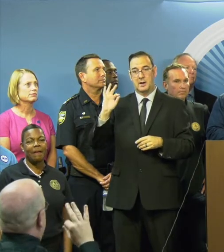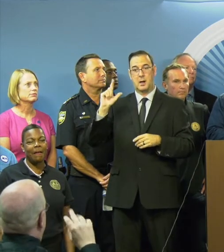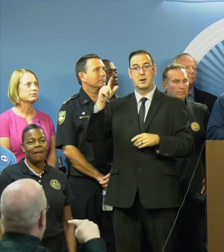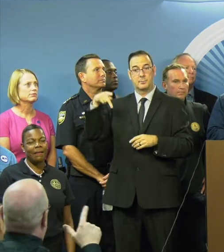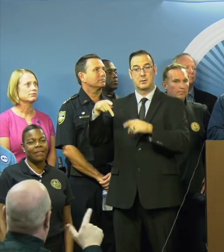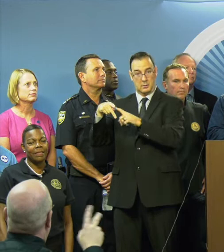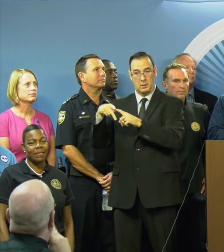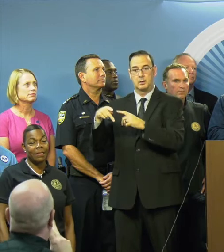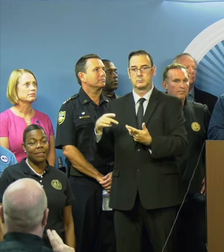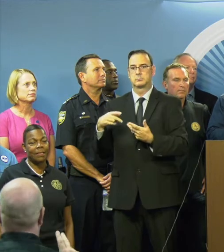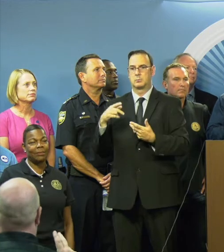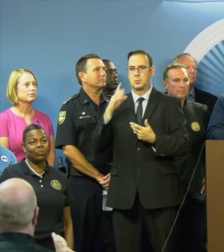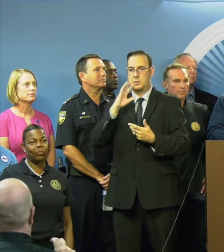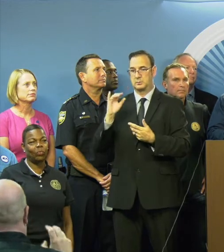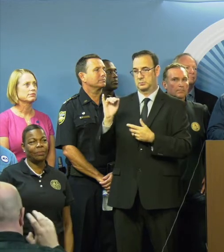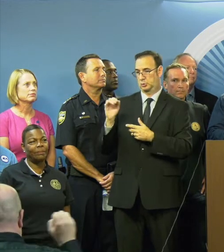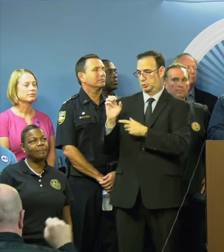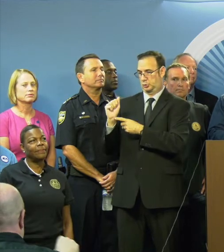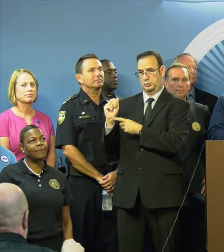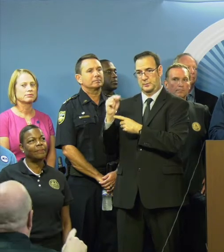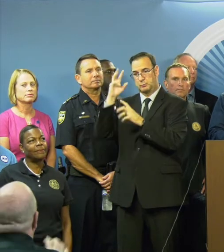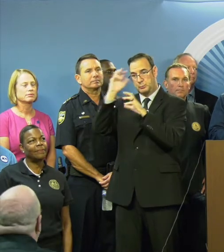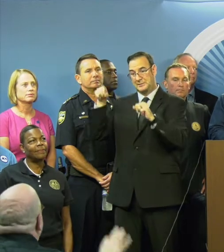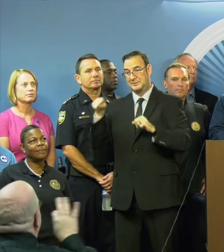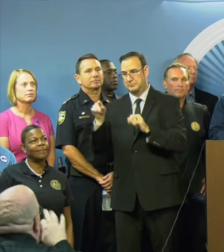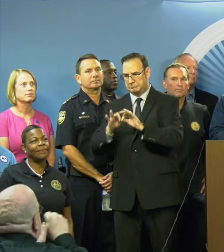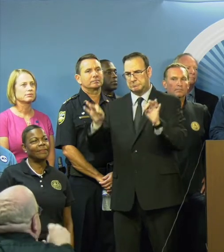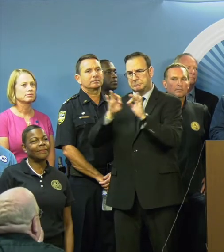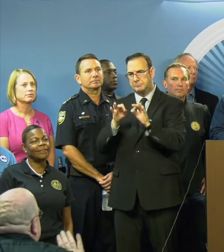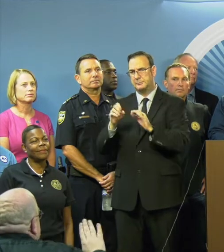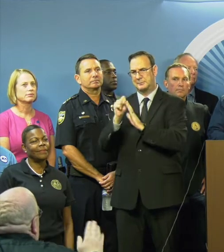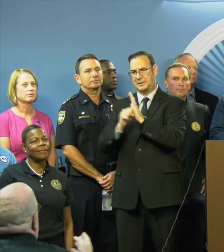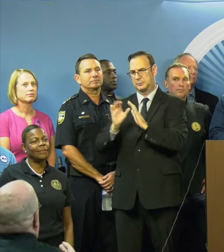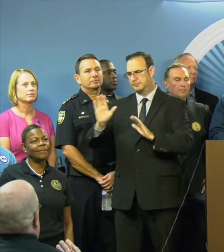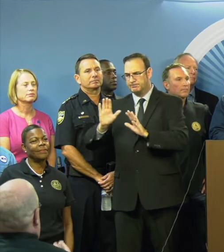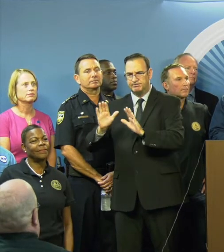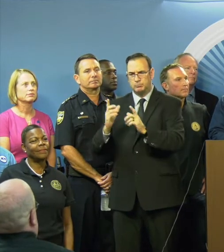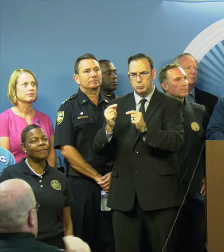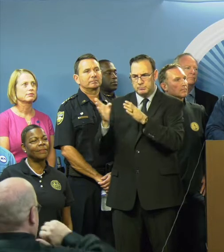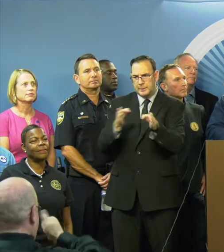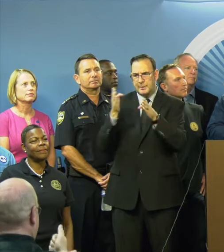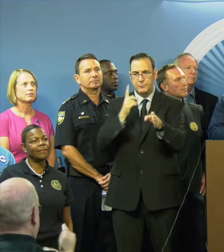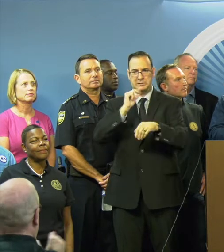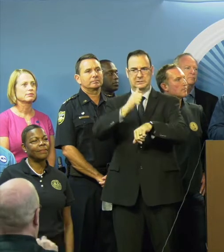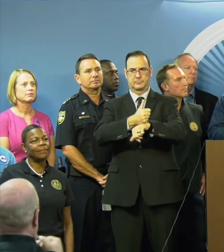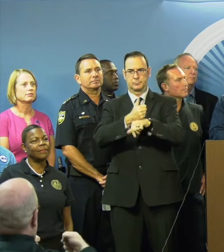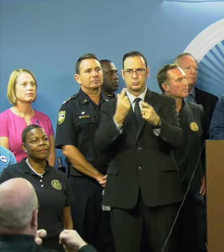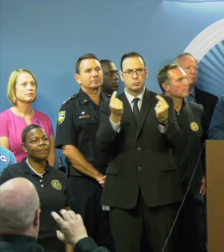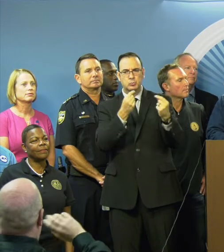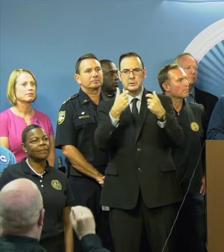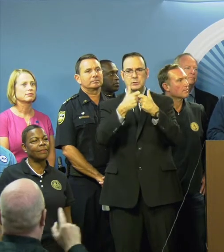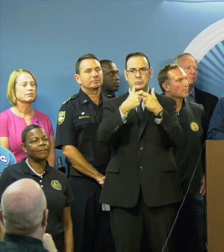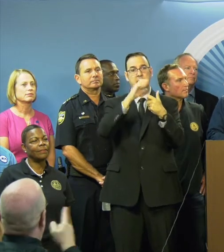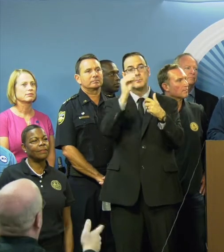the JEA president. You know, we think it's very important for the state's recovery efforts that there's a plan in place for the utilities to, you know,